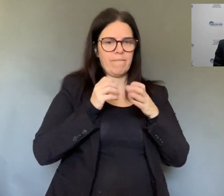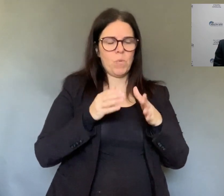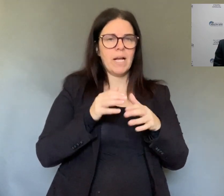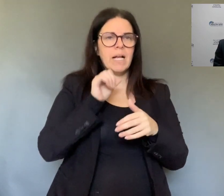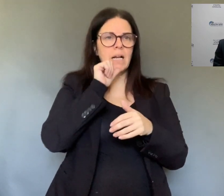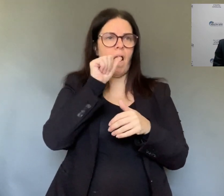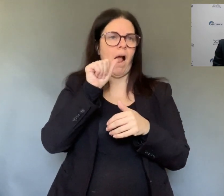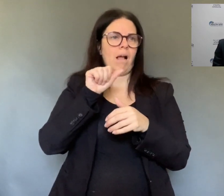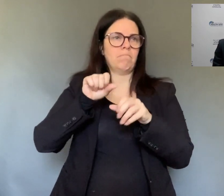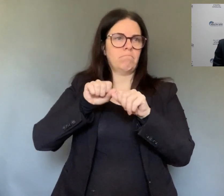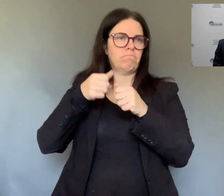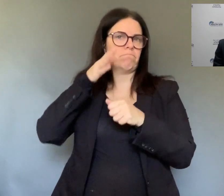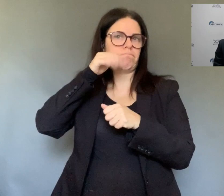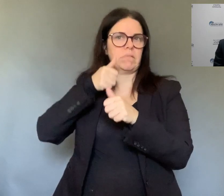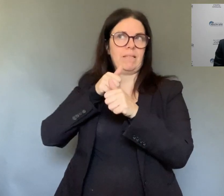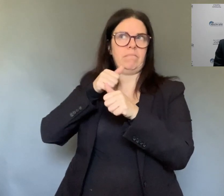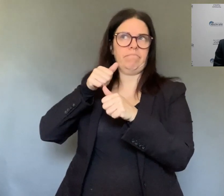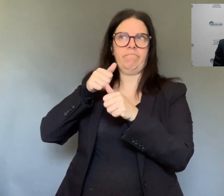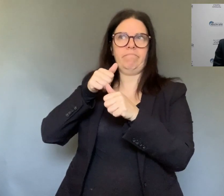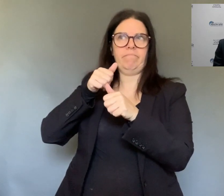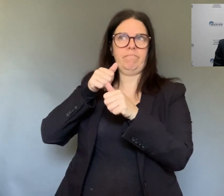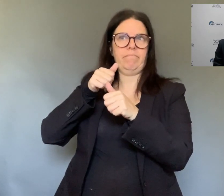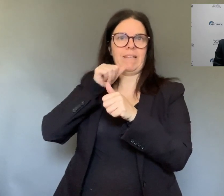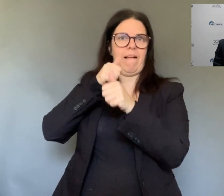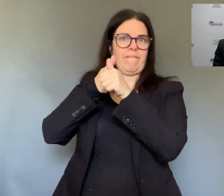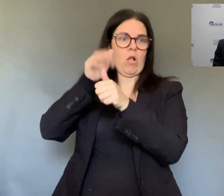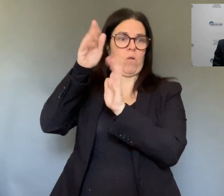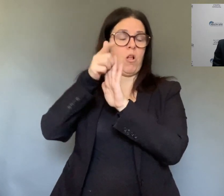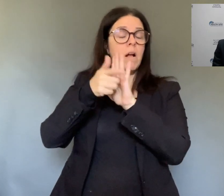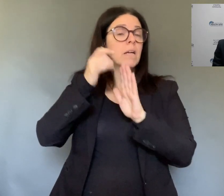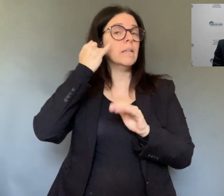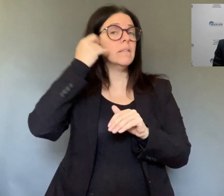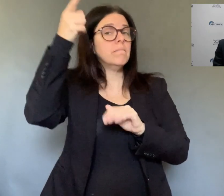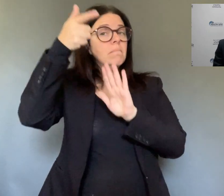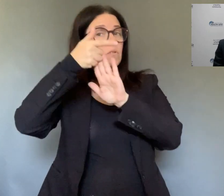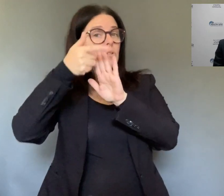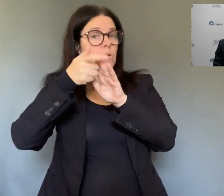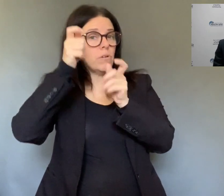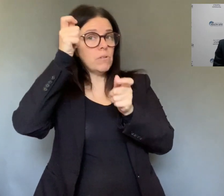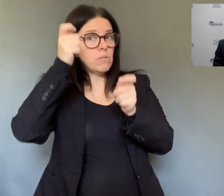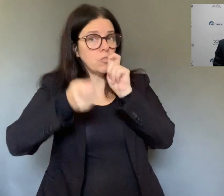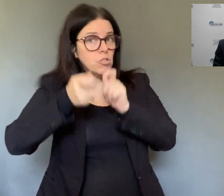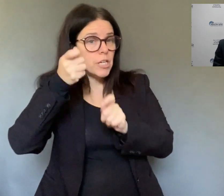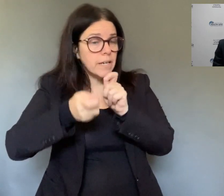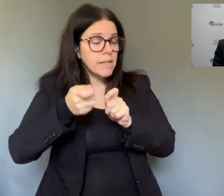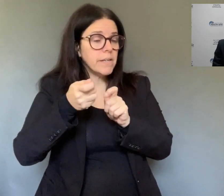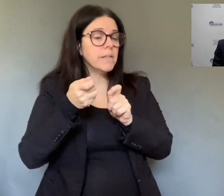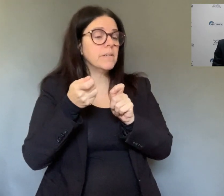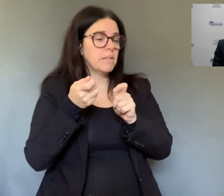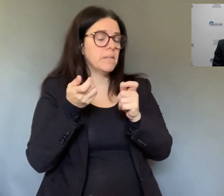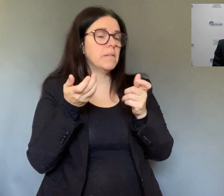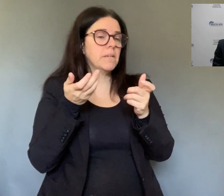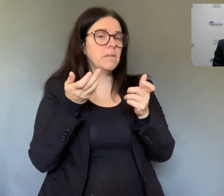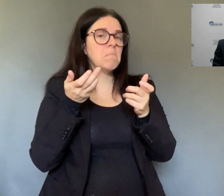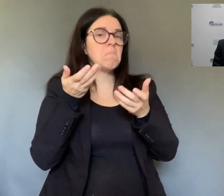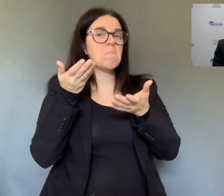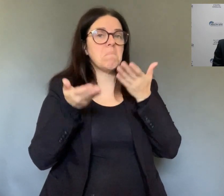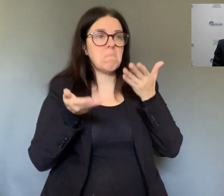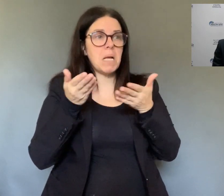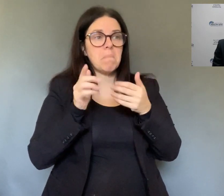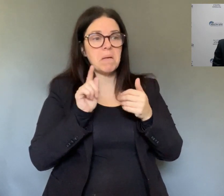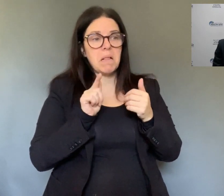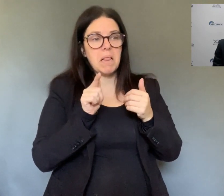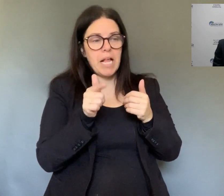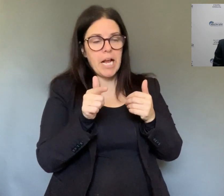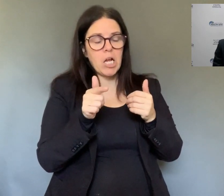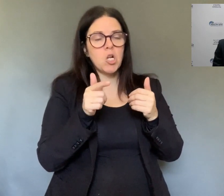the Emergency Management and Civil Protection Act guidance. If that changes, then there will be more flexibility